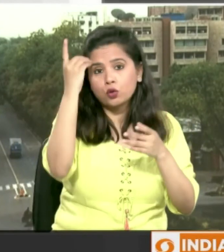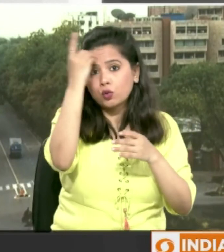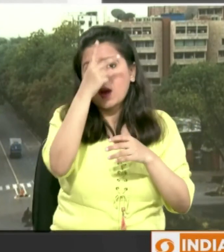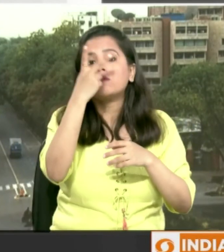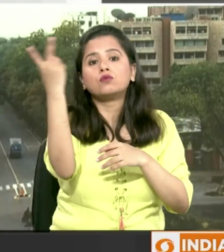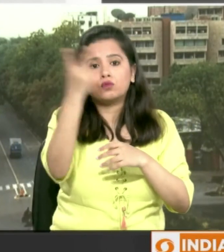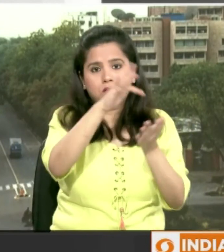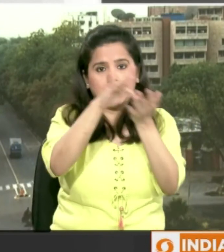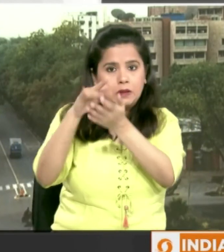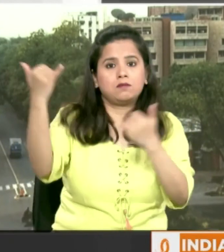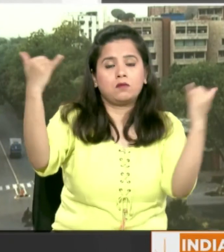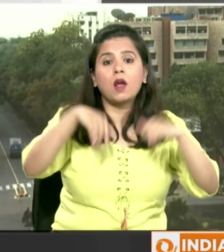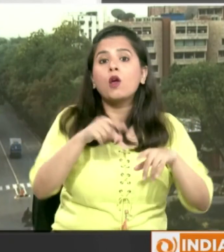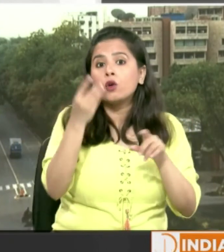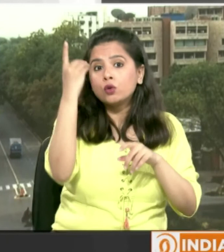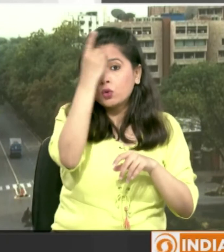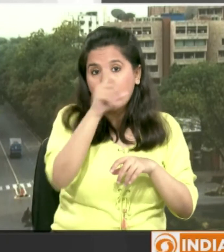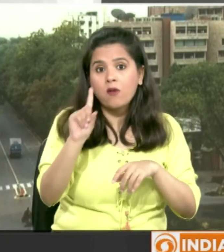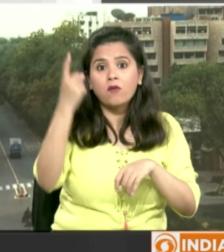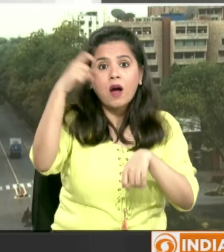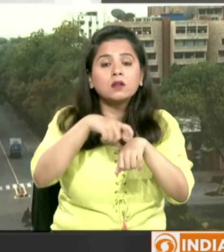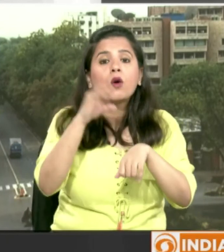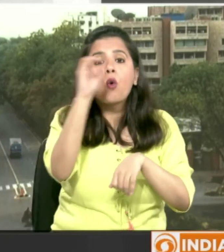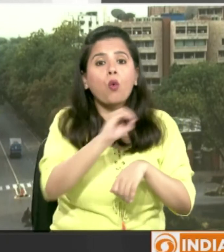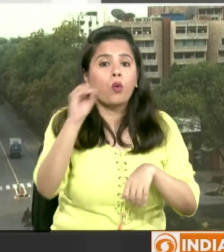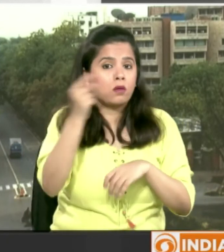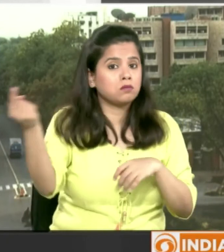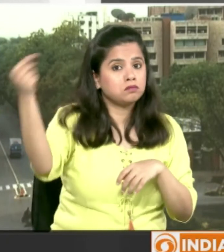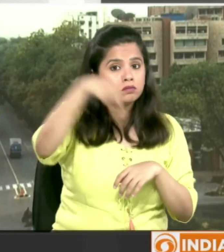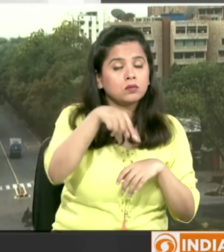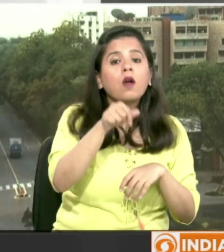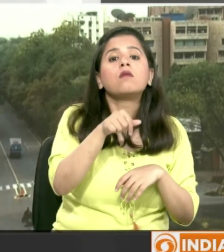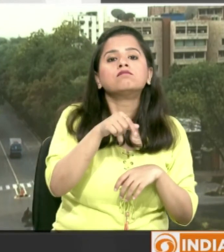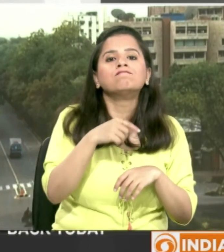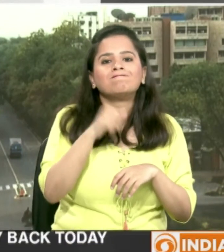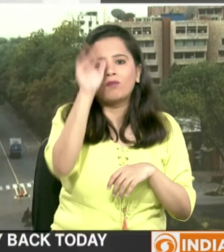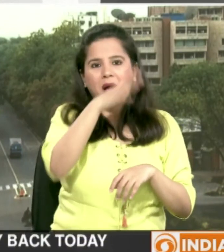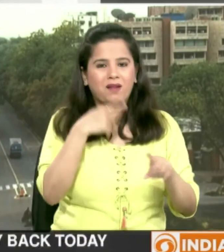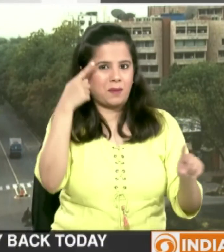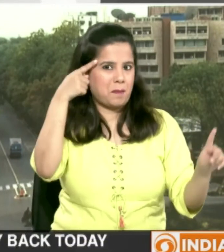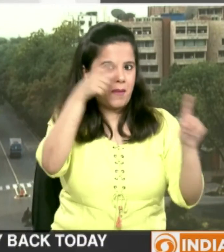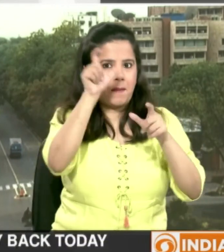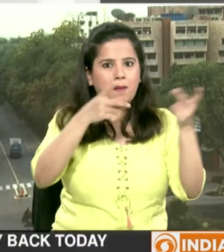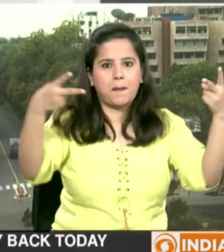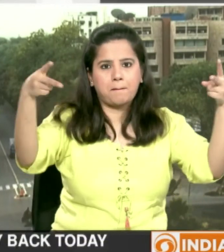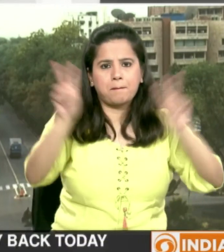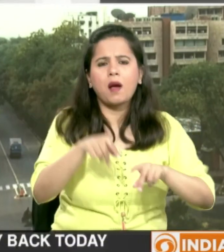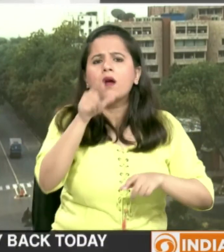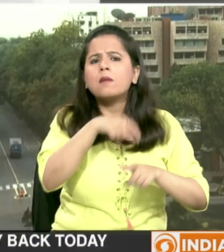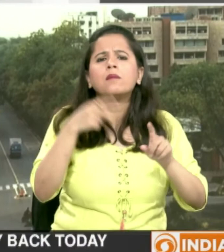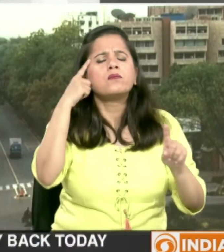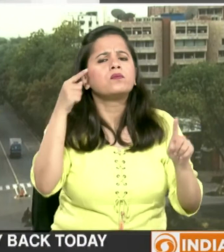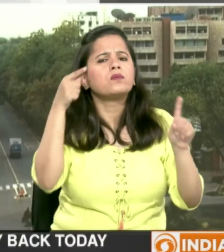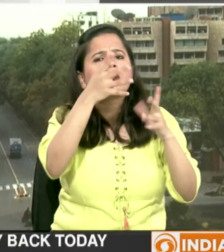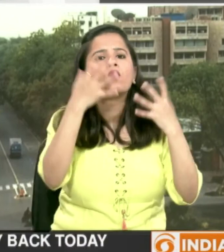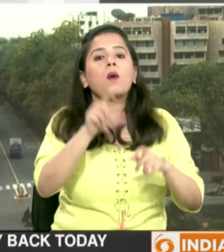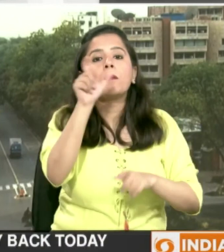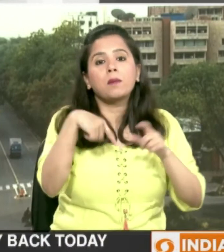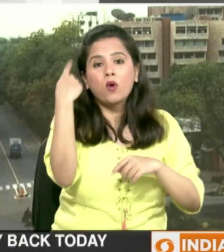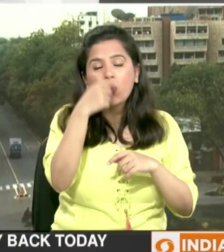From Dubai, this is the first flight to Odisha under the Vande Bharat mission. The priority for repatriation is being given to workers